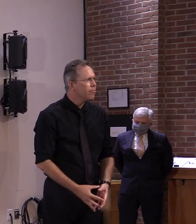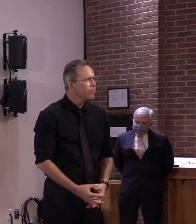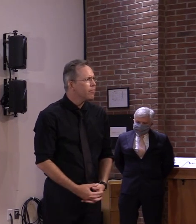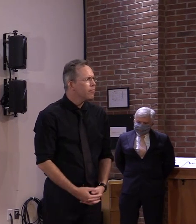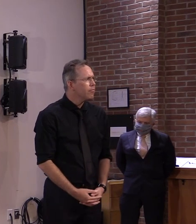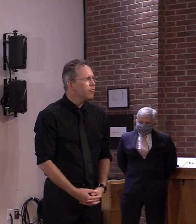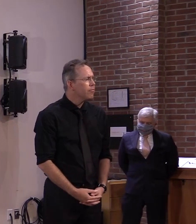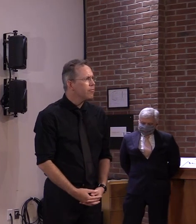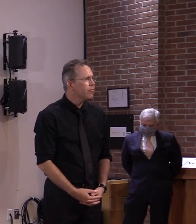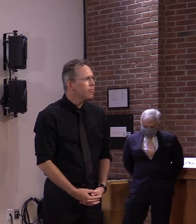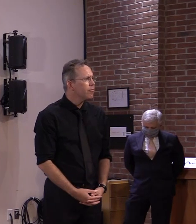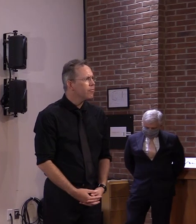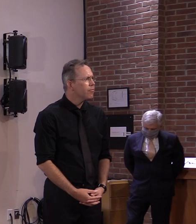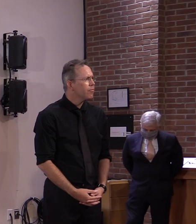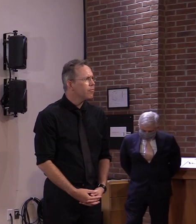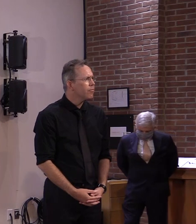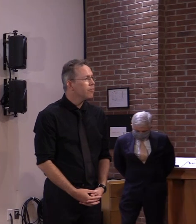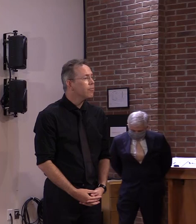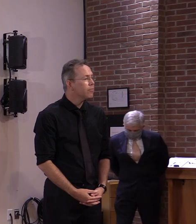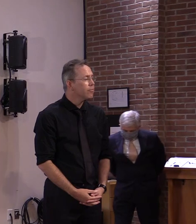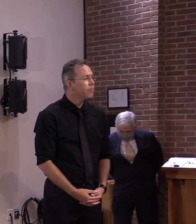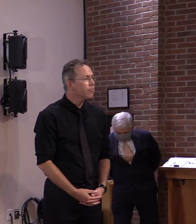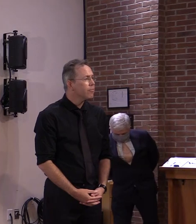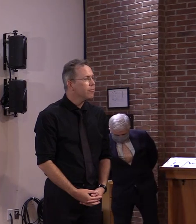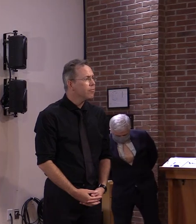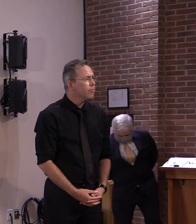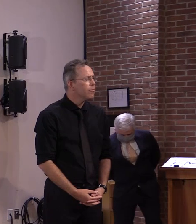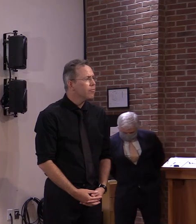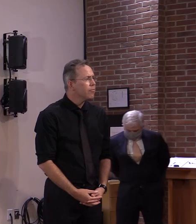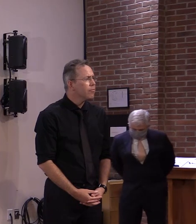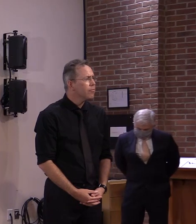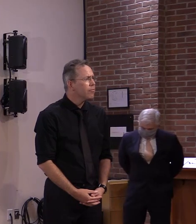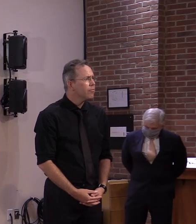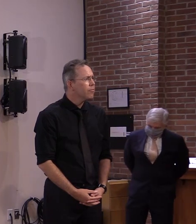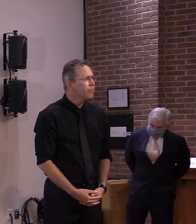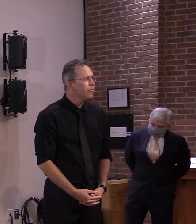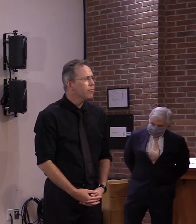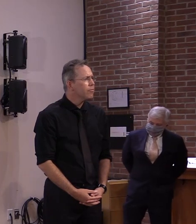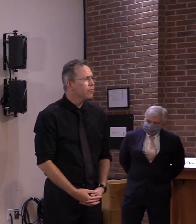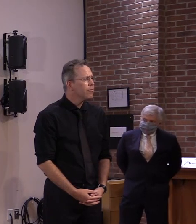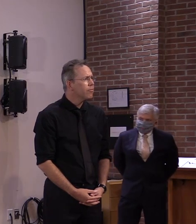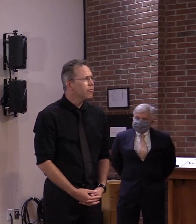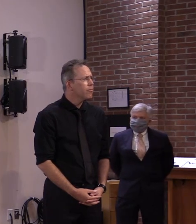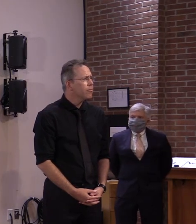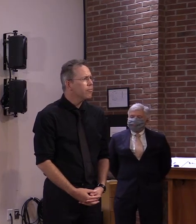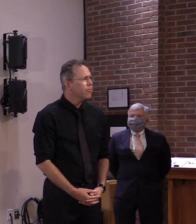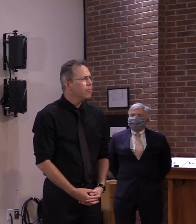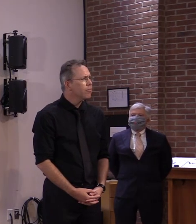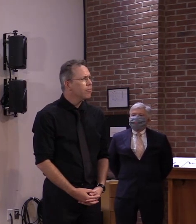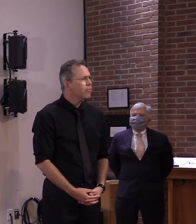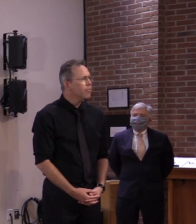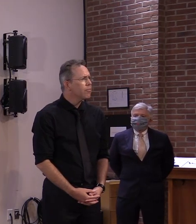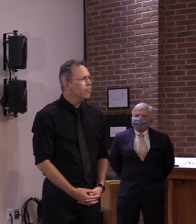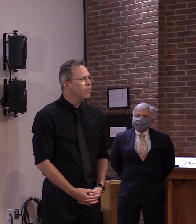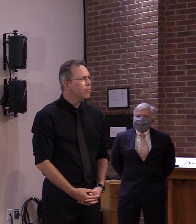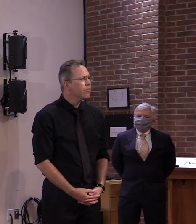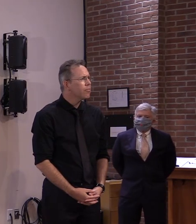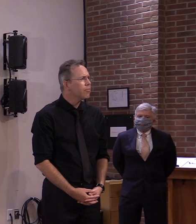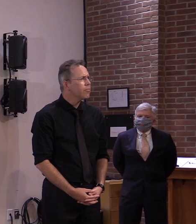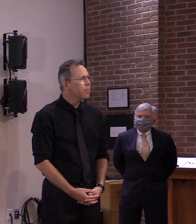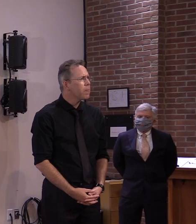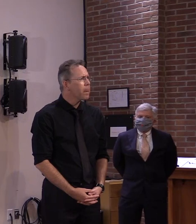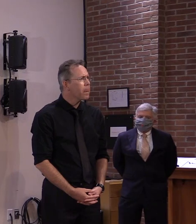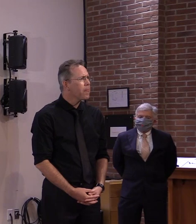workers. I'm wondering if you've had any conversations or anybody from your team has had conversations with